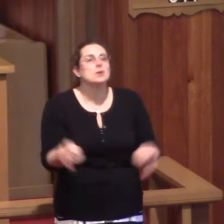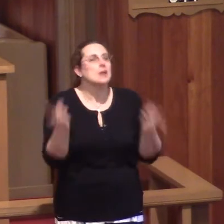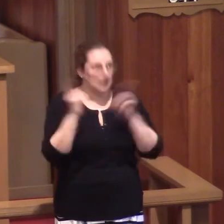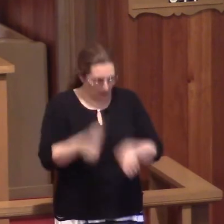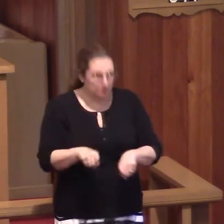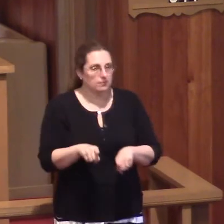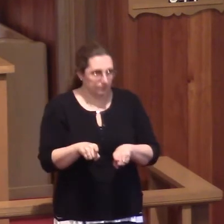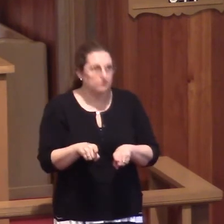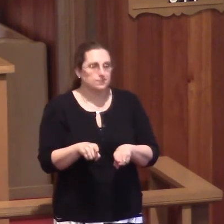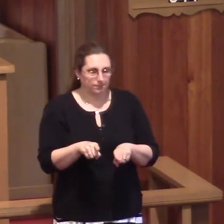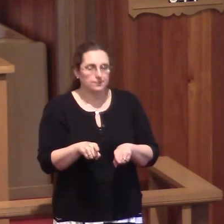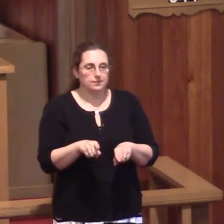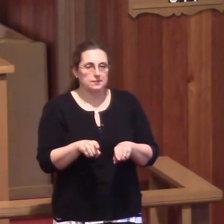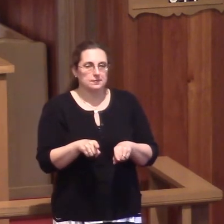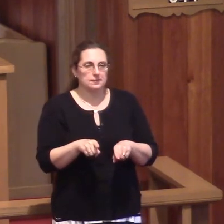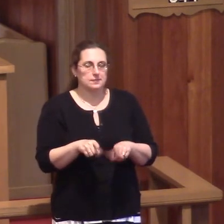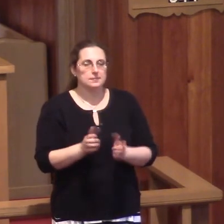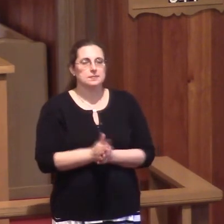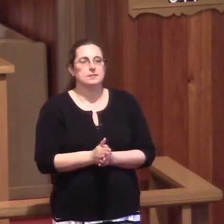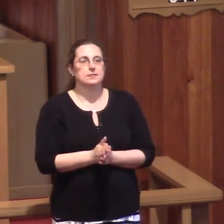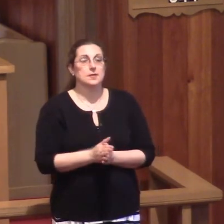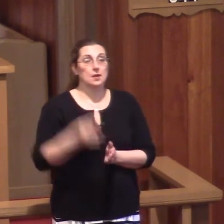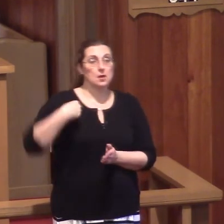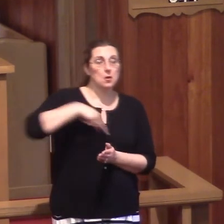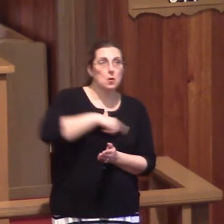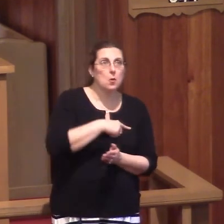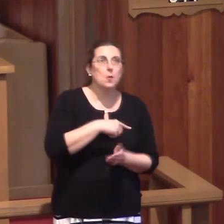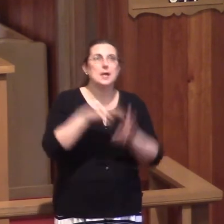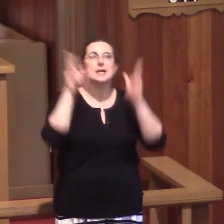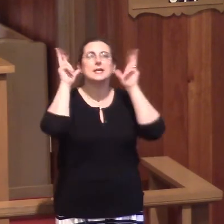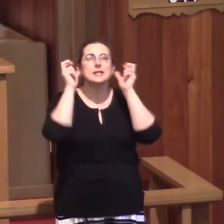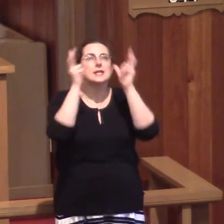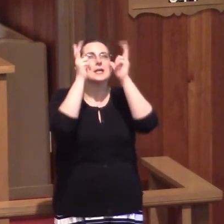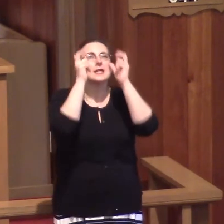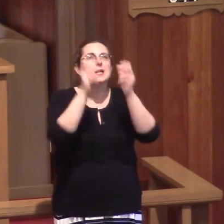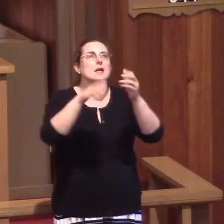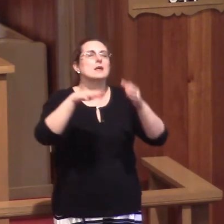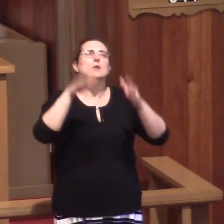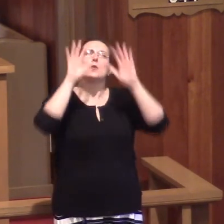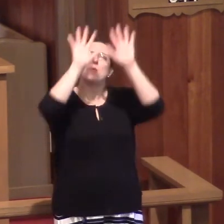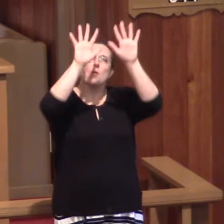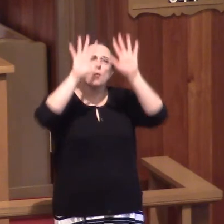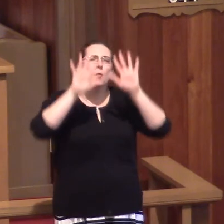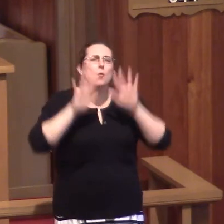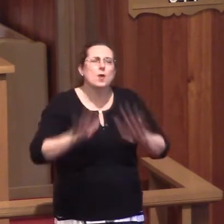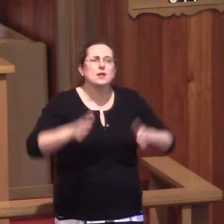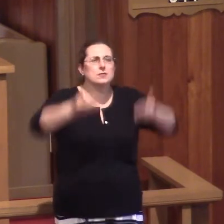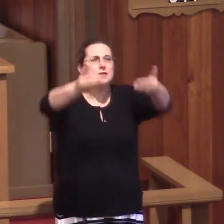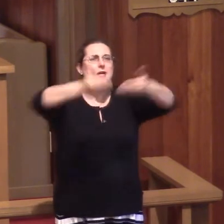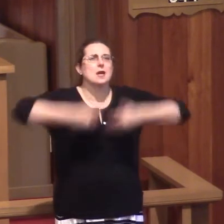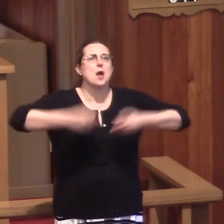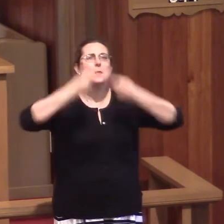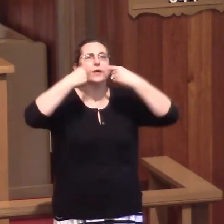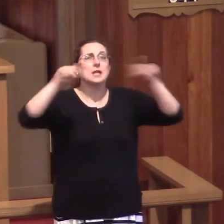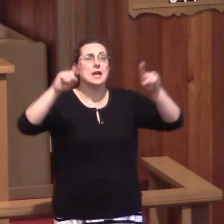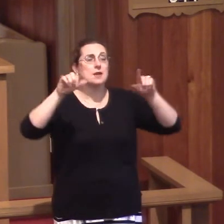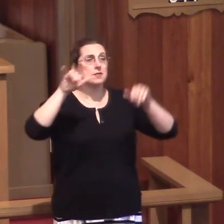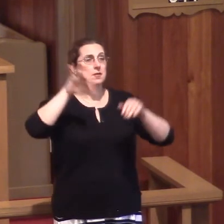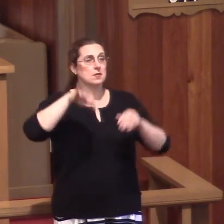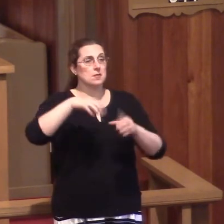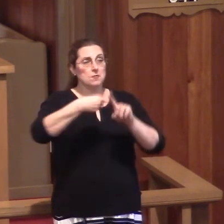this will Indeed happen. As we hear The wonderful Life-giving invitation Proclaimed From the pulpit